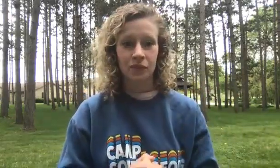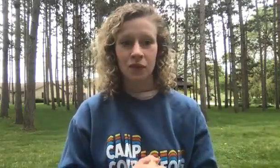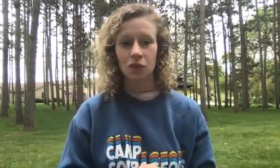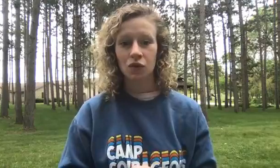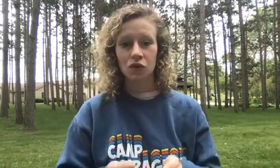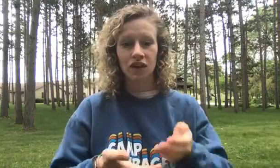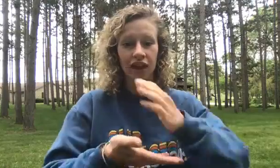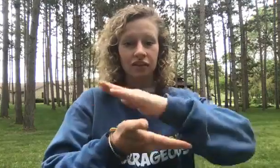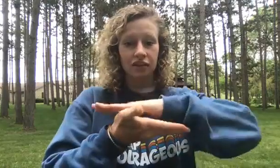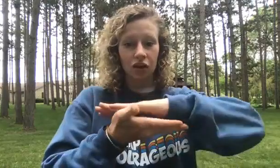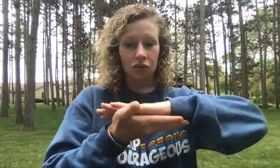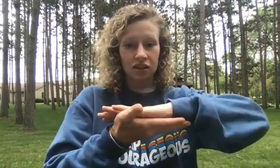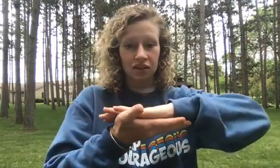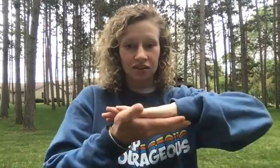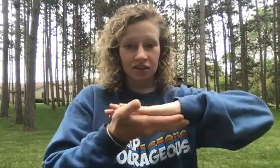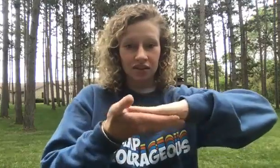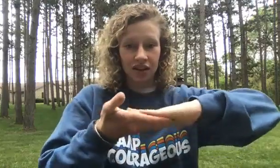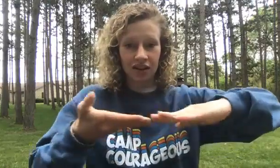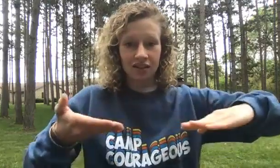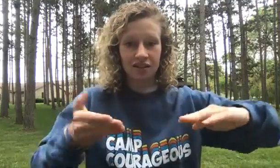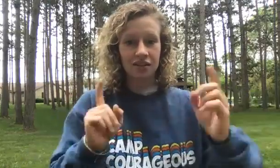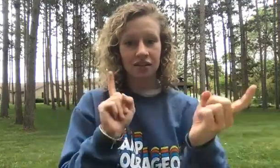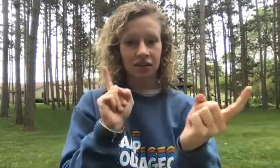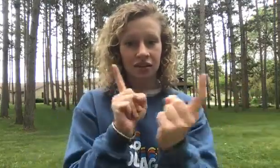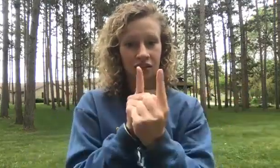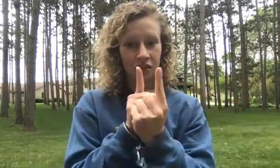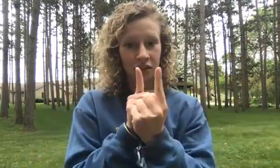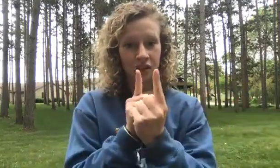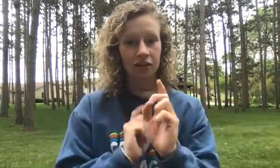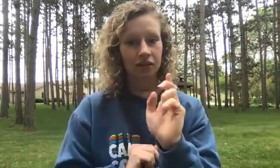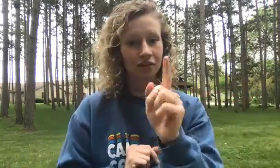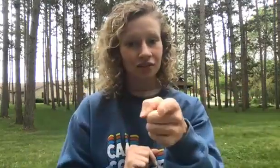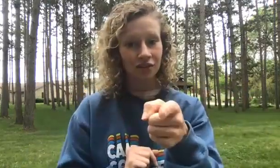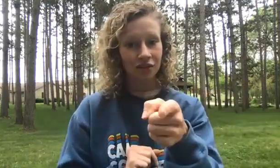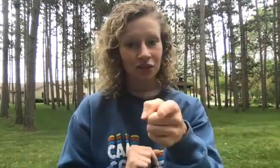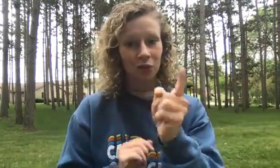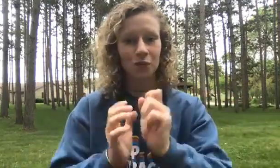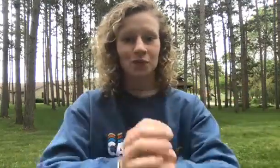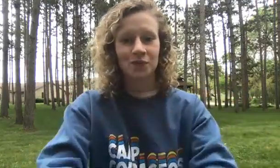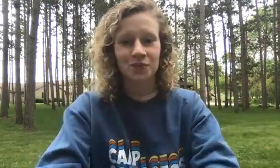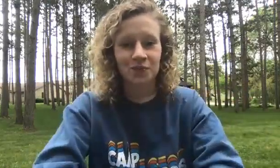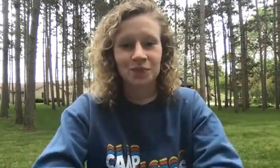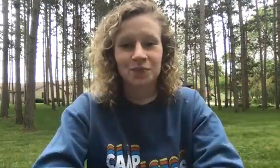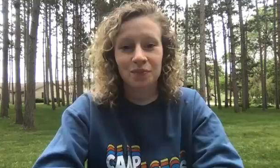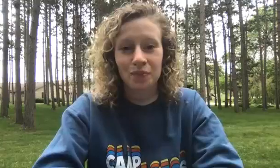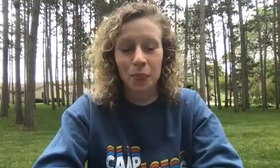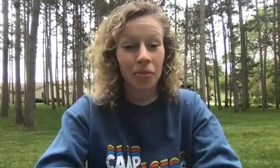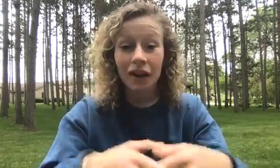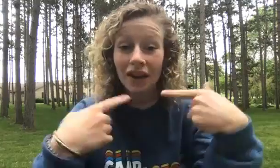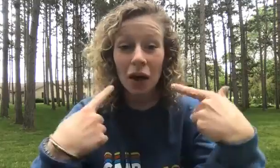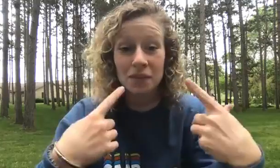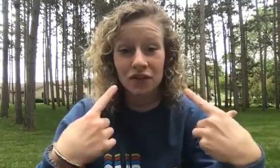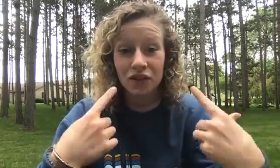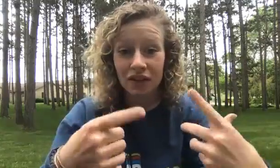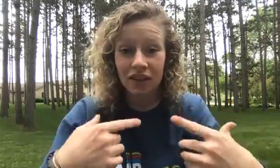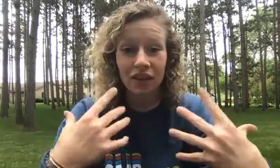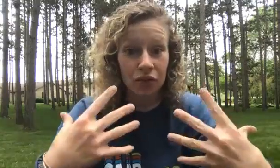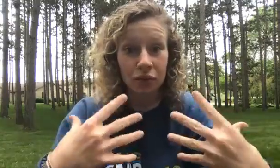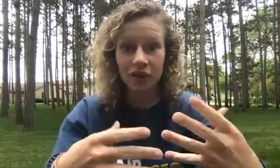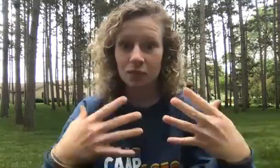We'll do it again. It goes, nice to meet you. And it helps if you're giving that verbal expression